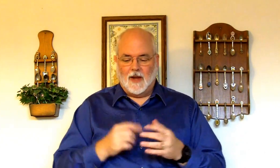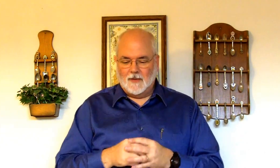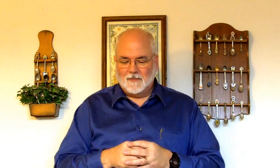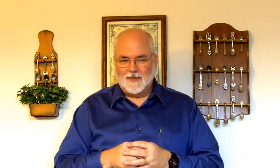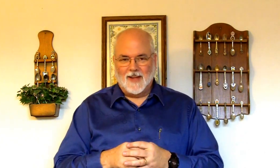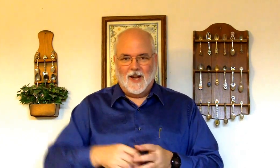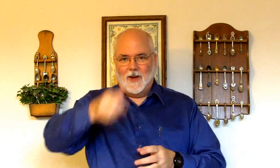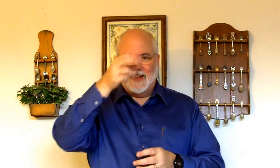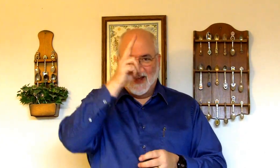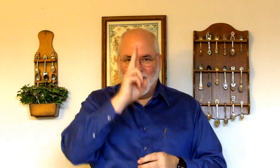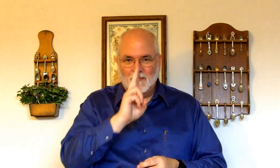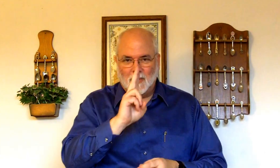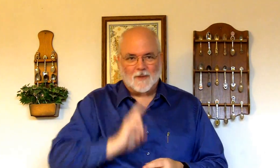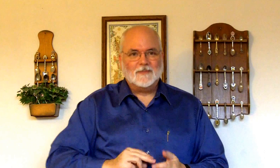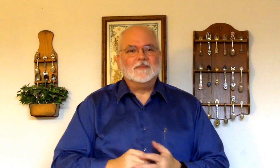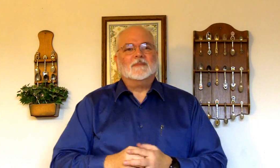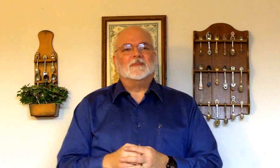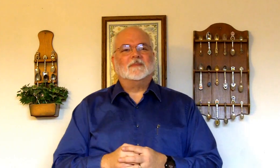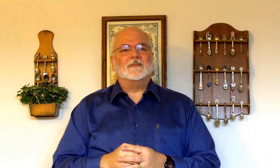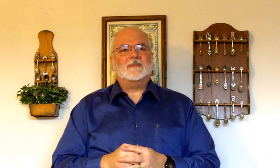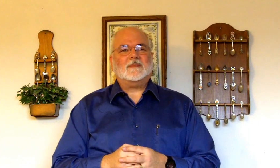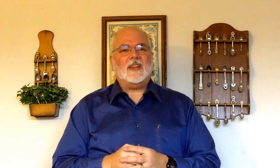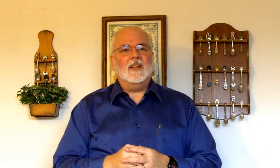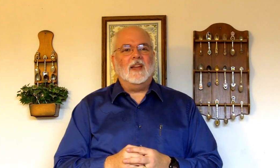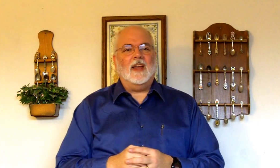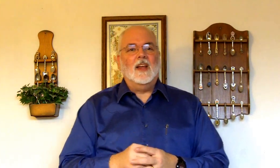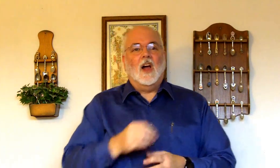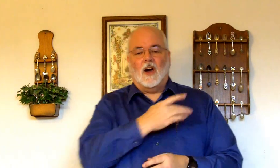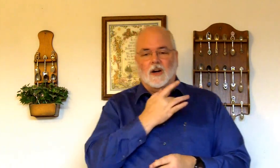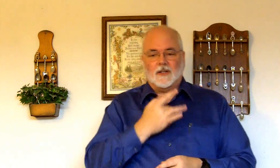it. Anyway, humble. Okay, heart.